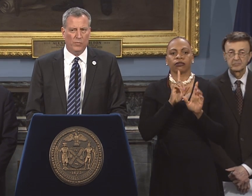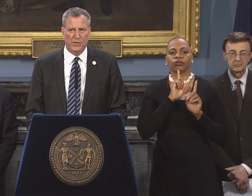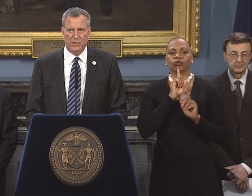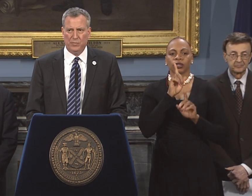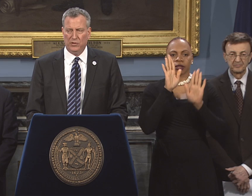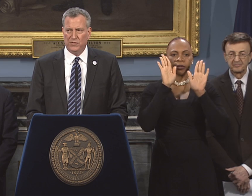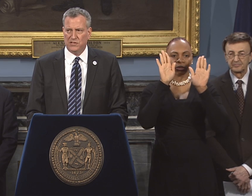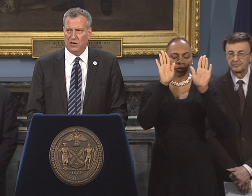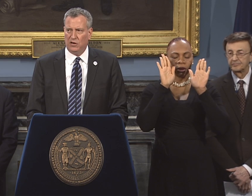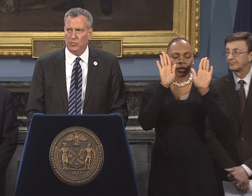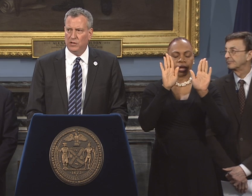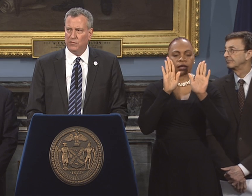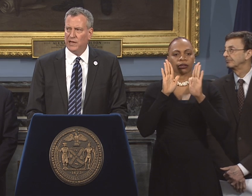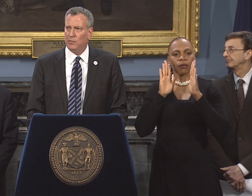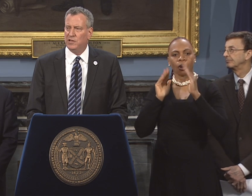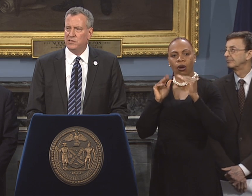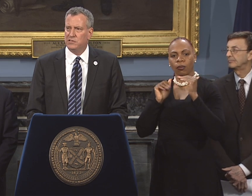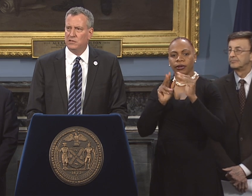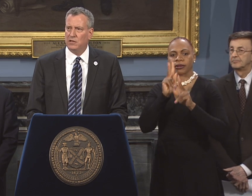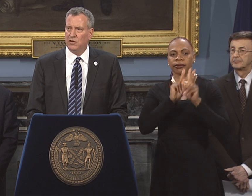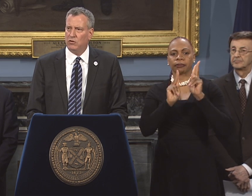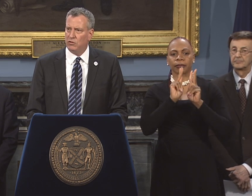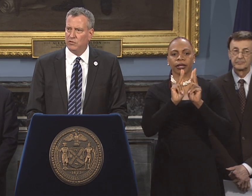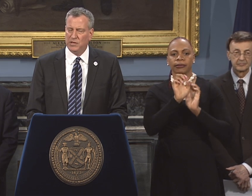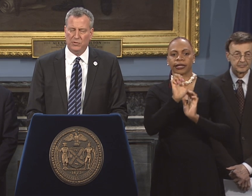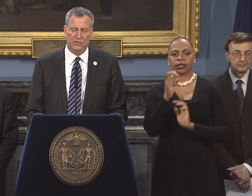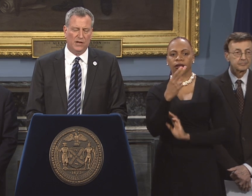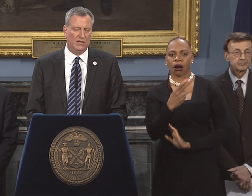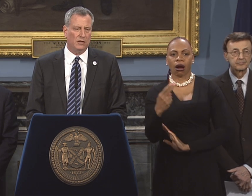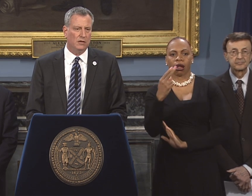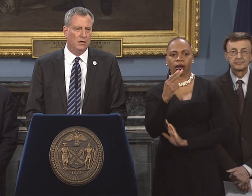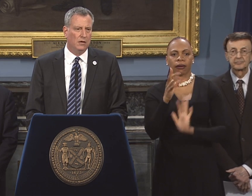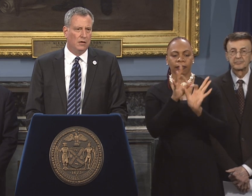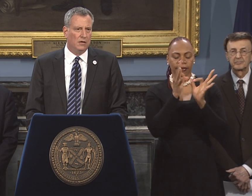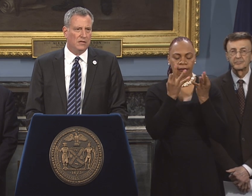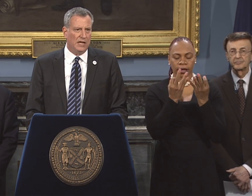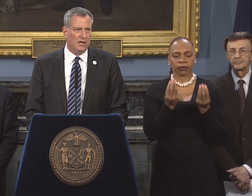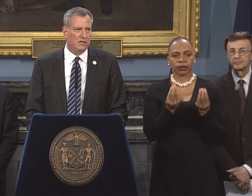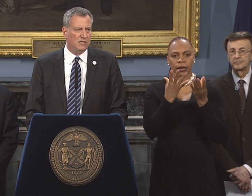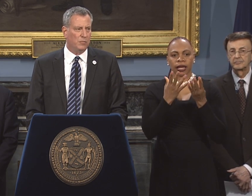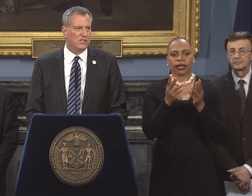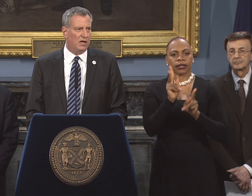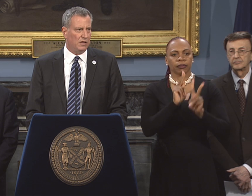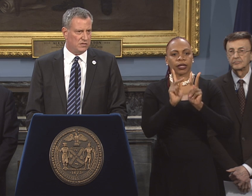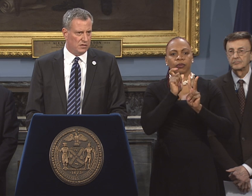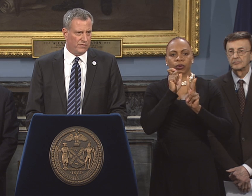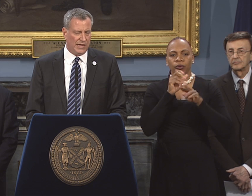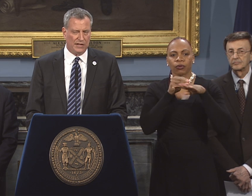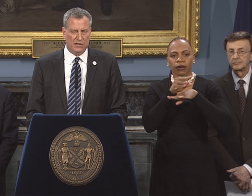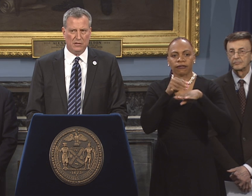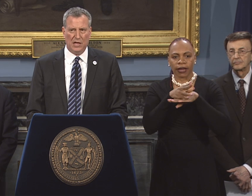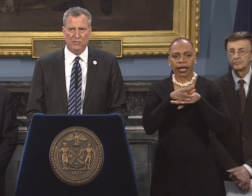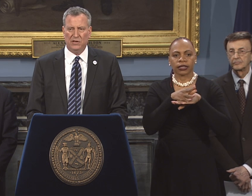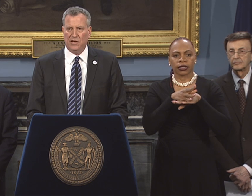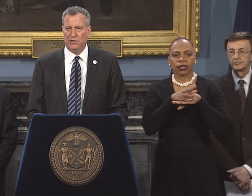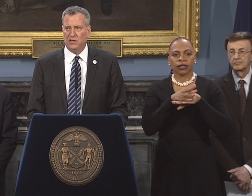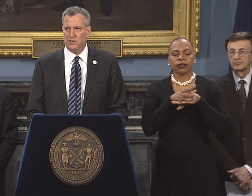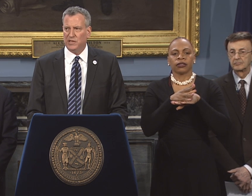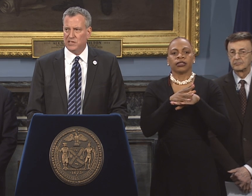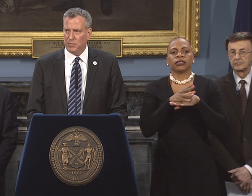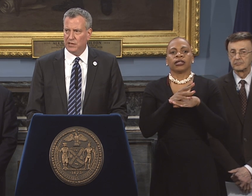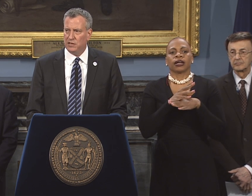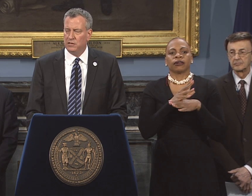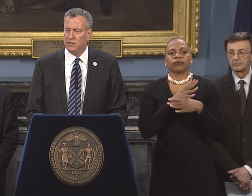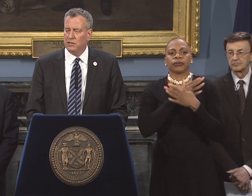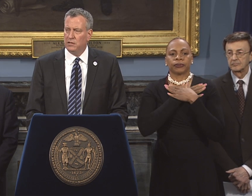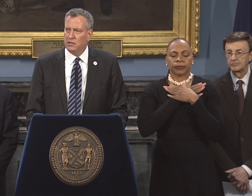I hope the people of East Harlem and the families and all of the people affected take some solace in the fact that every effort has